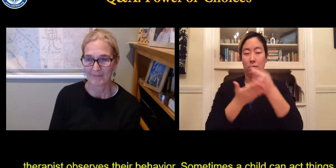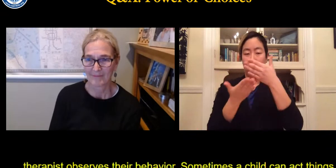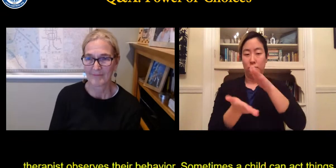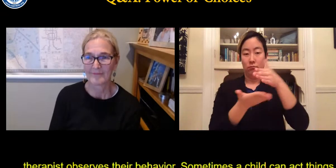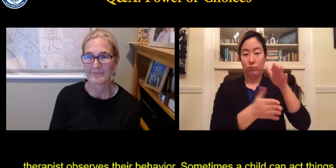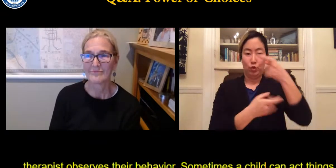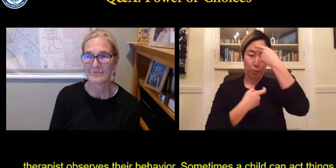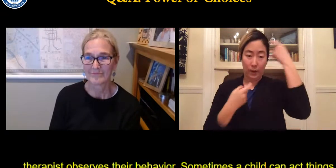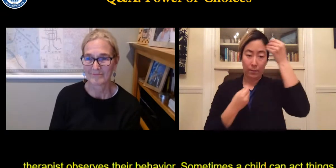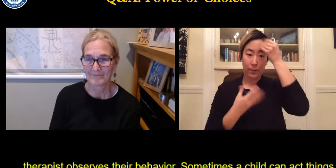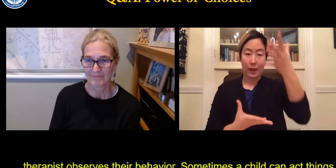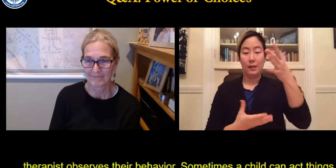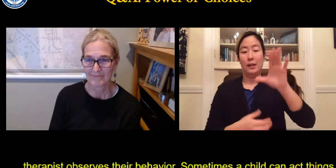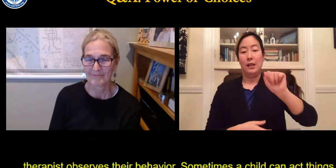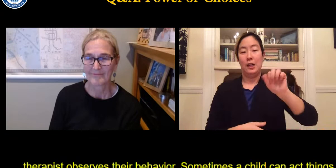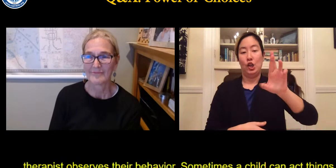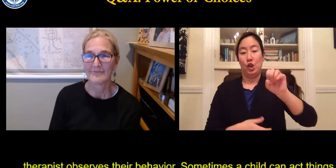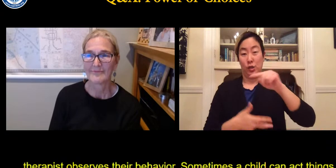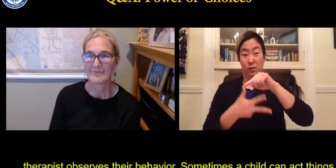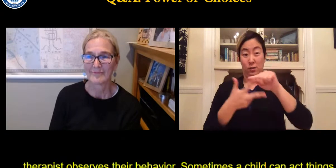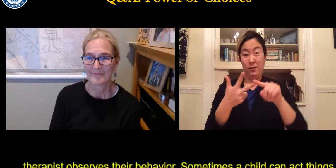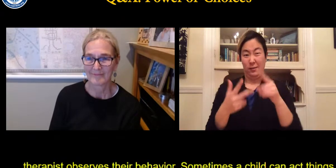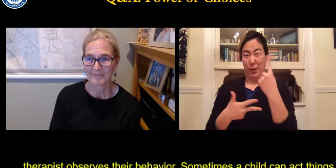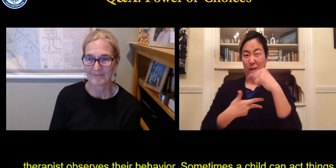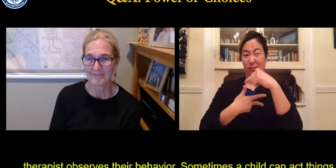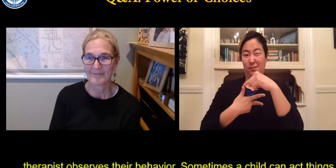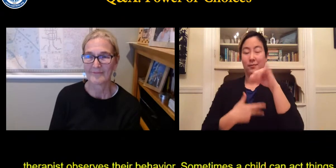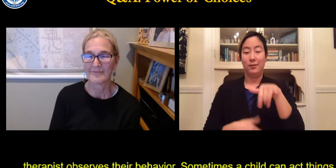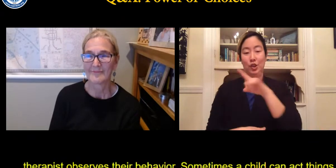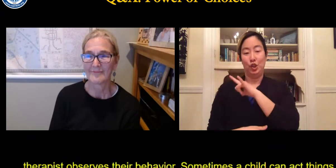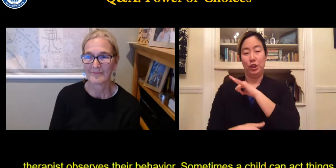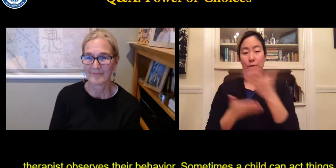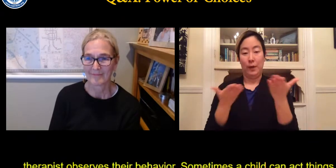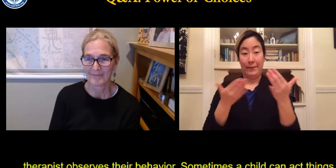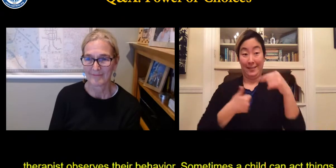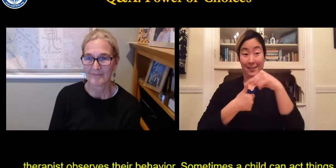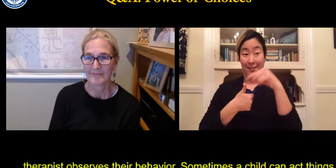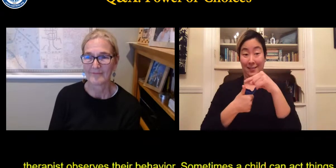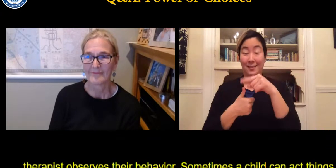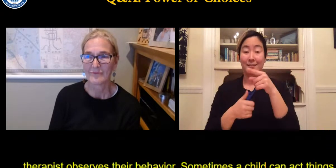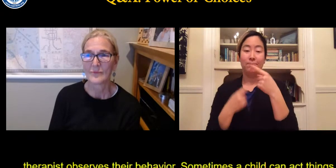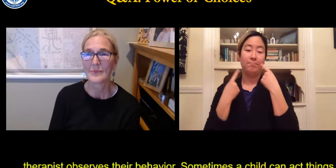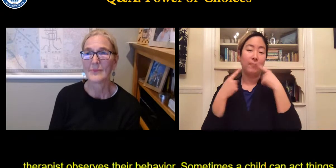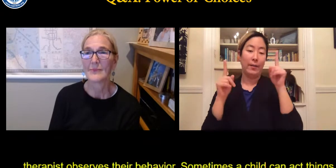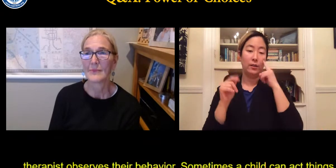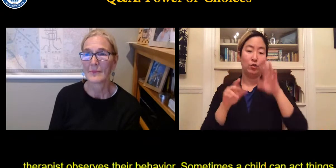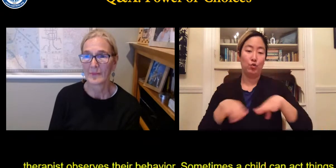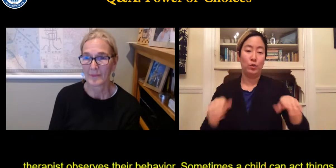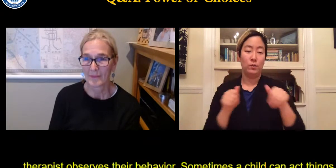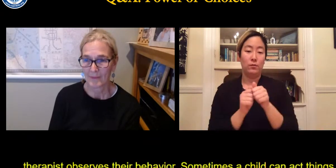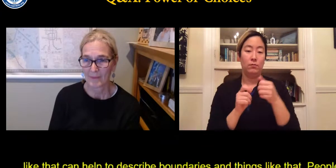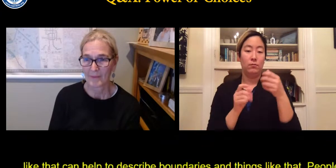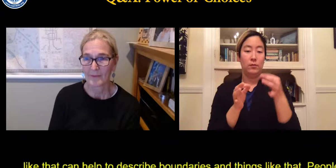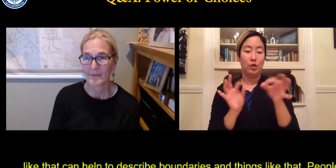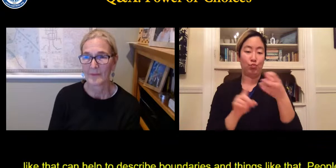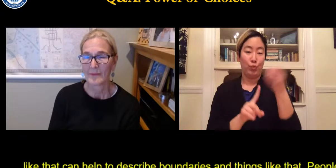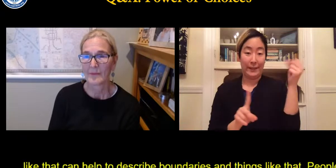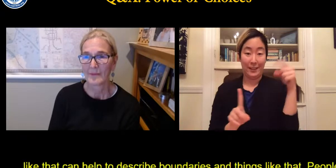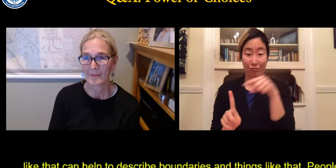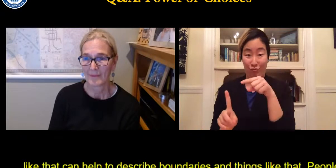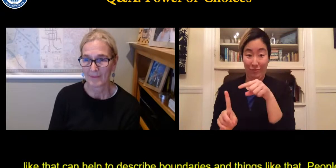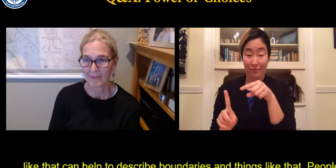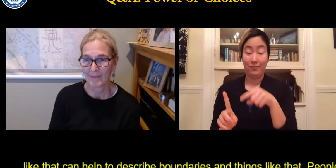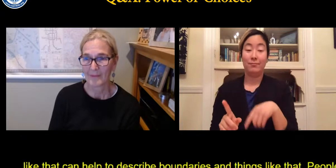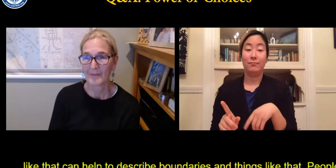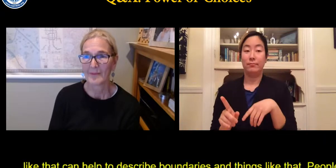do learn through activity. The Learning Center has received 3 different grants. One